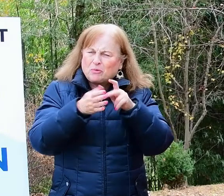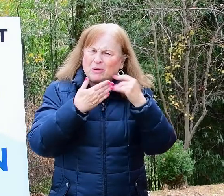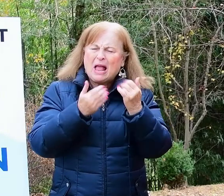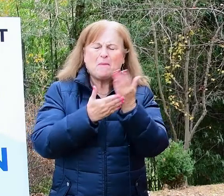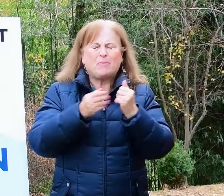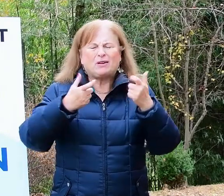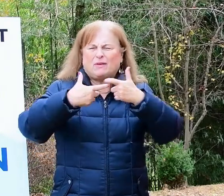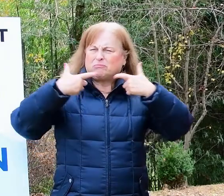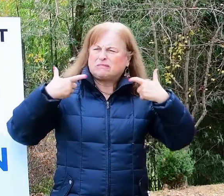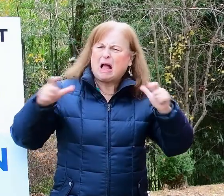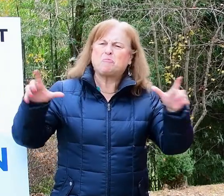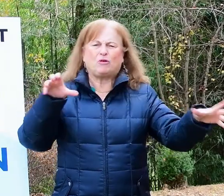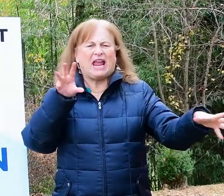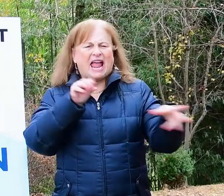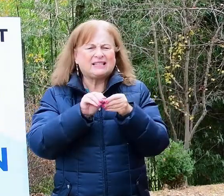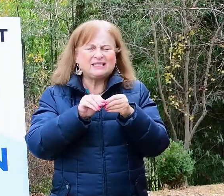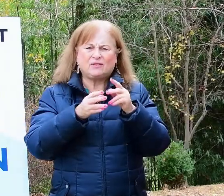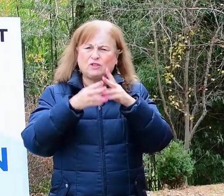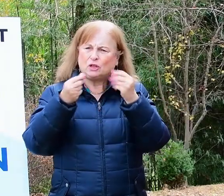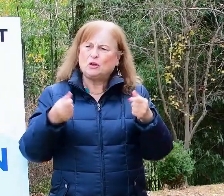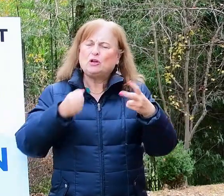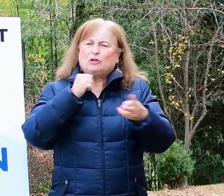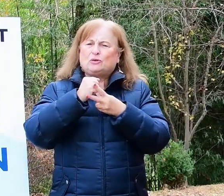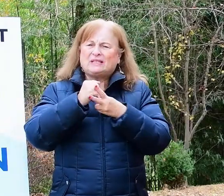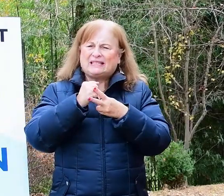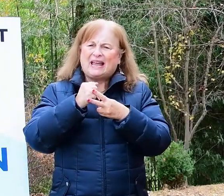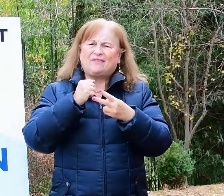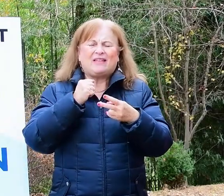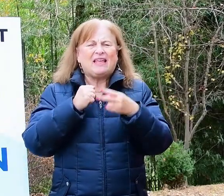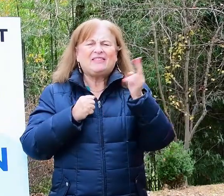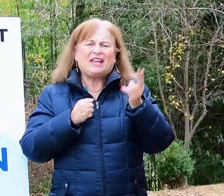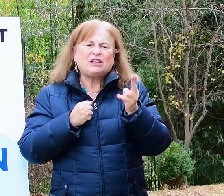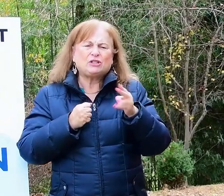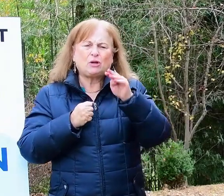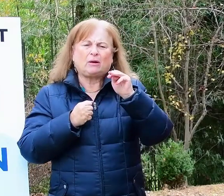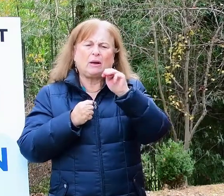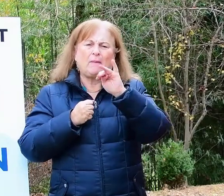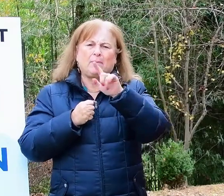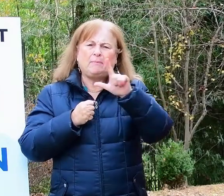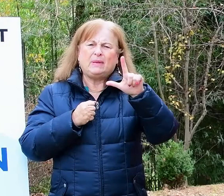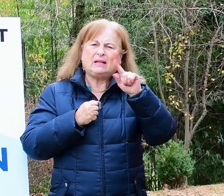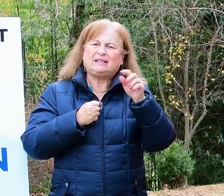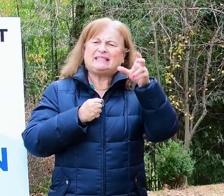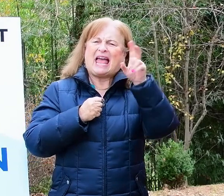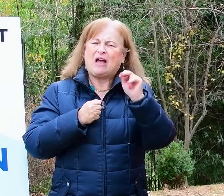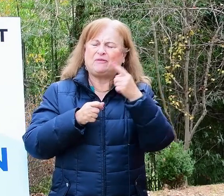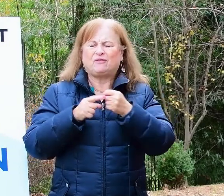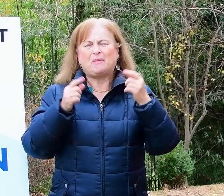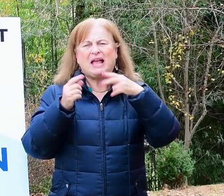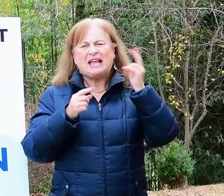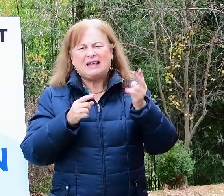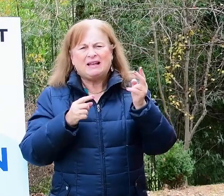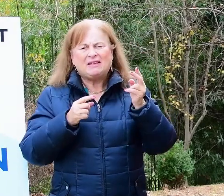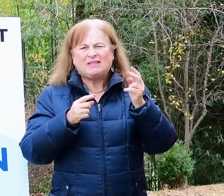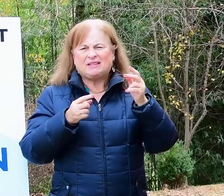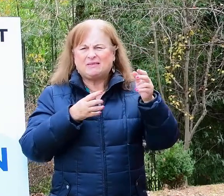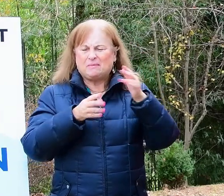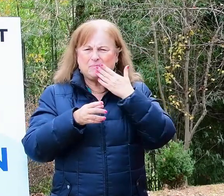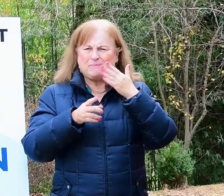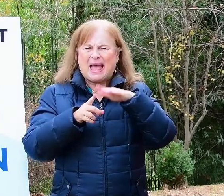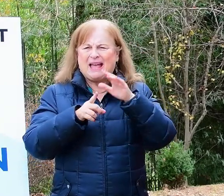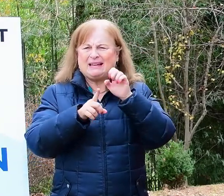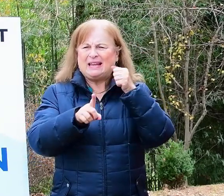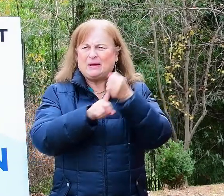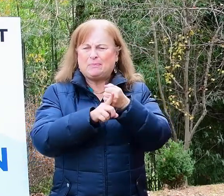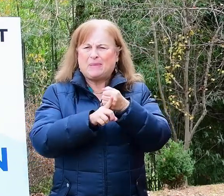of a comprehensive solution to save a historic mill town from the impacts of severe flooding and climate change. This town